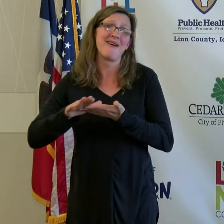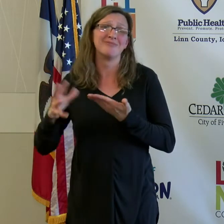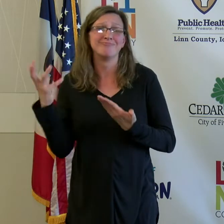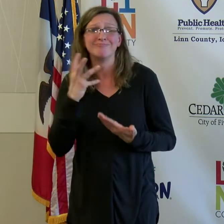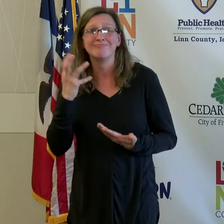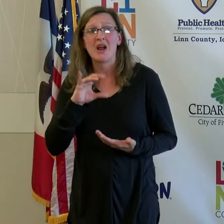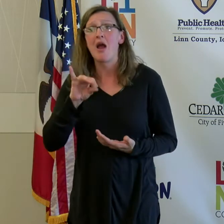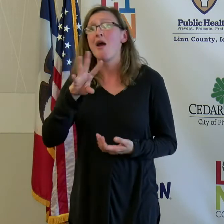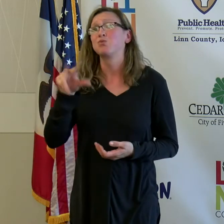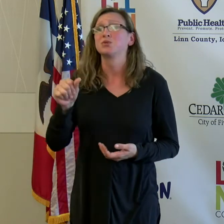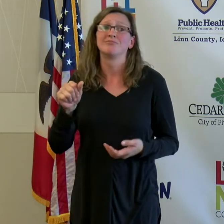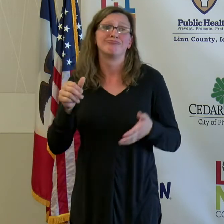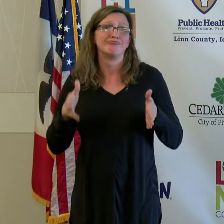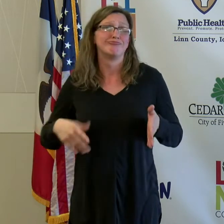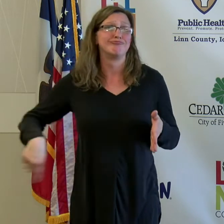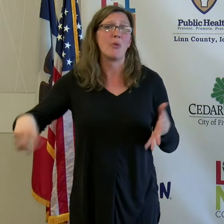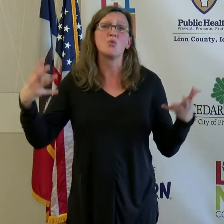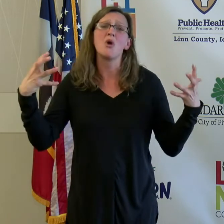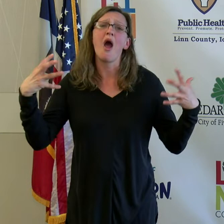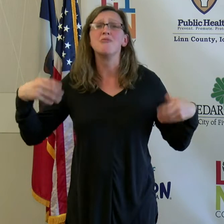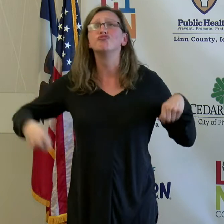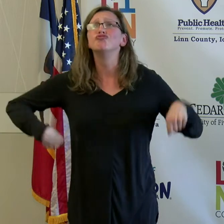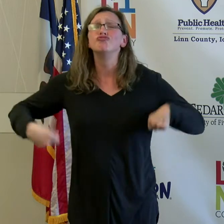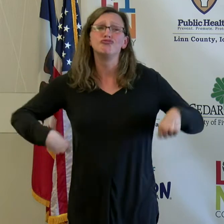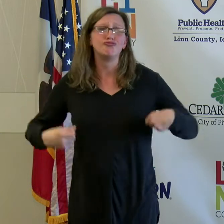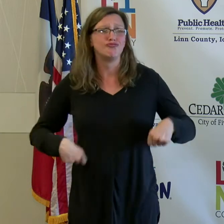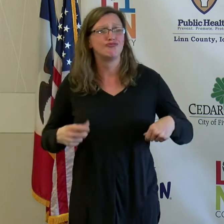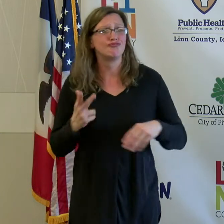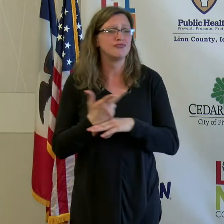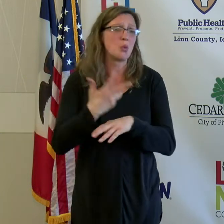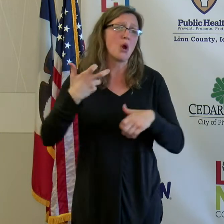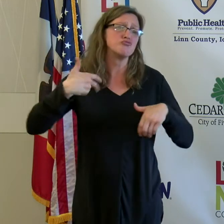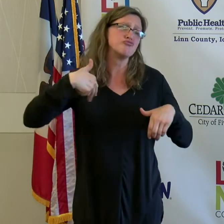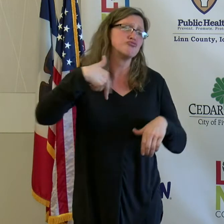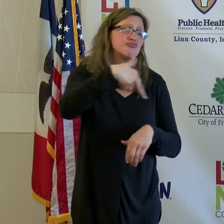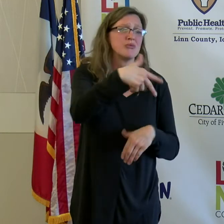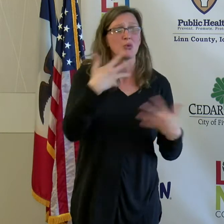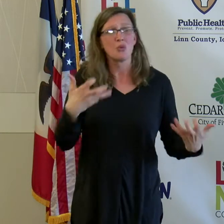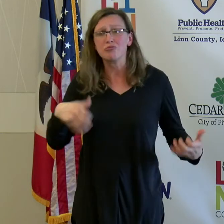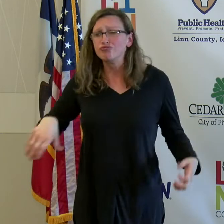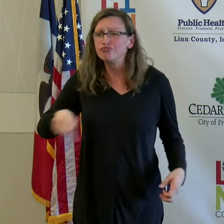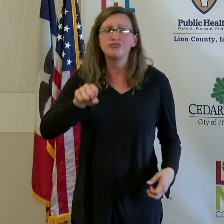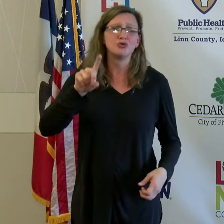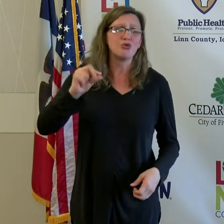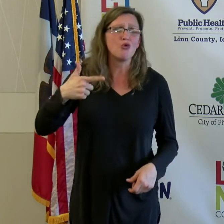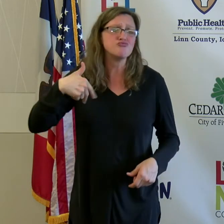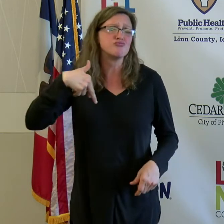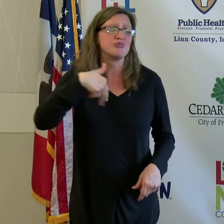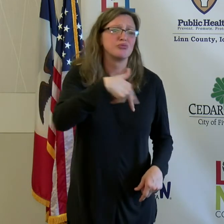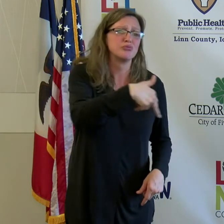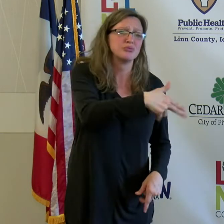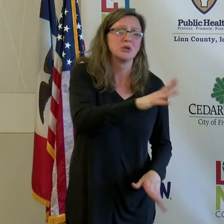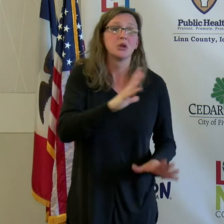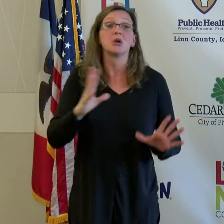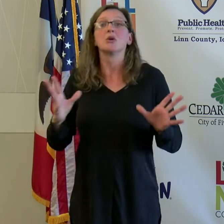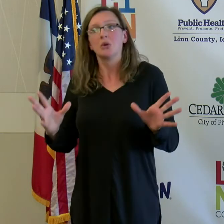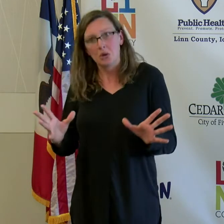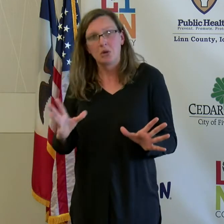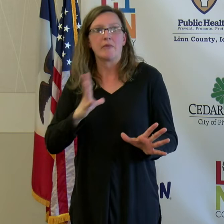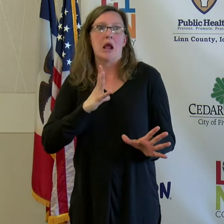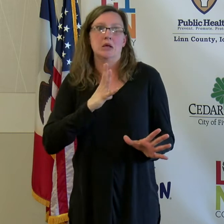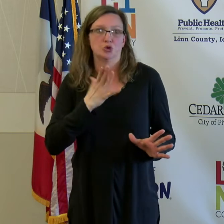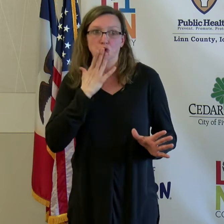are out riding their bikes, they're on the trails, and being physically active outdoors.